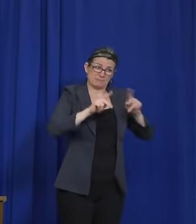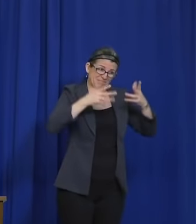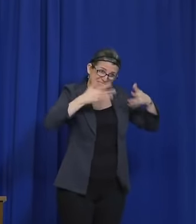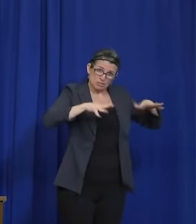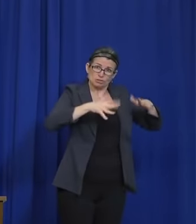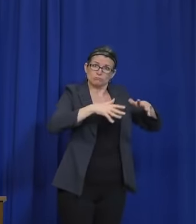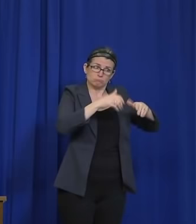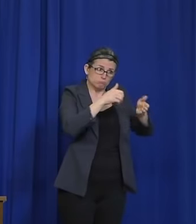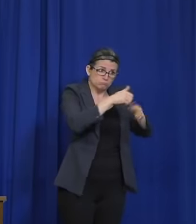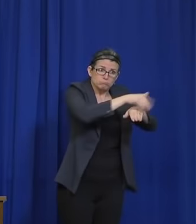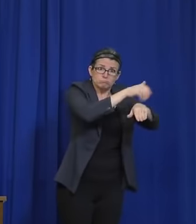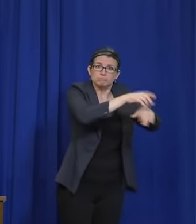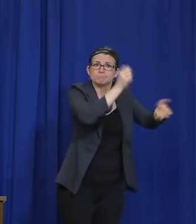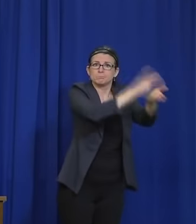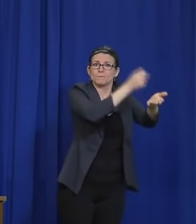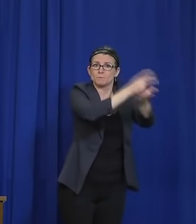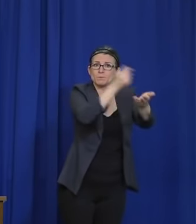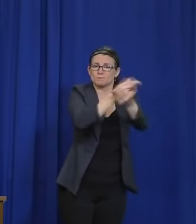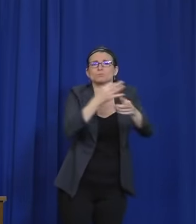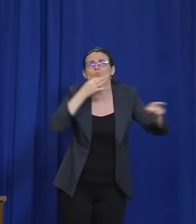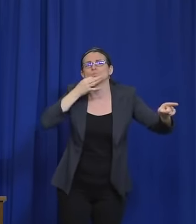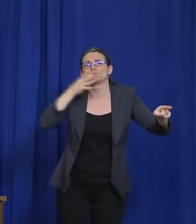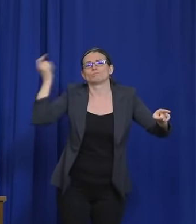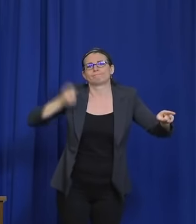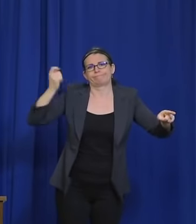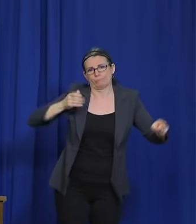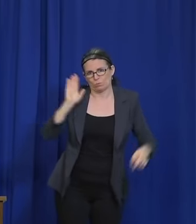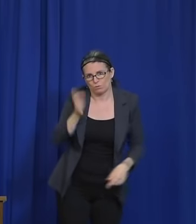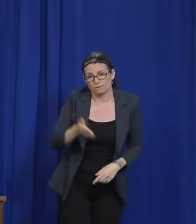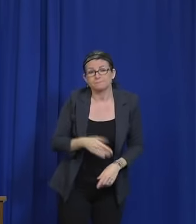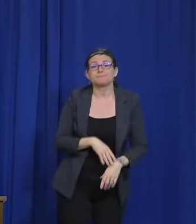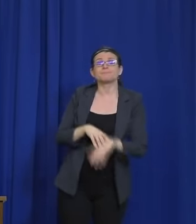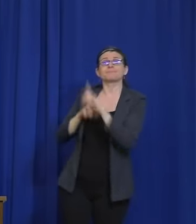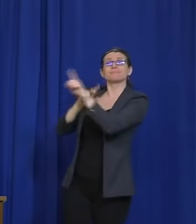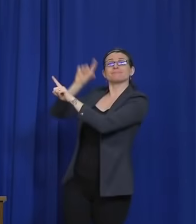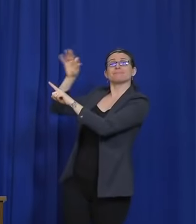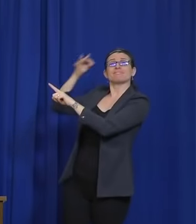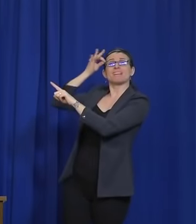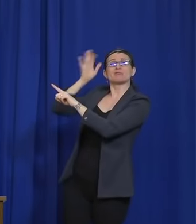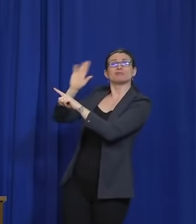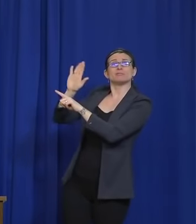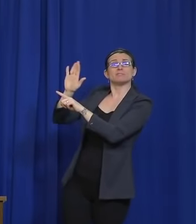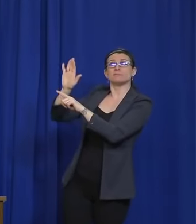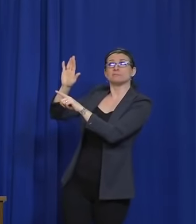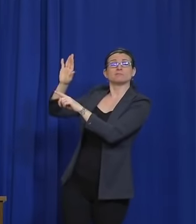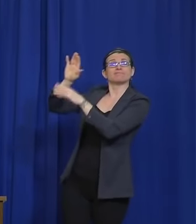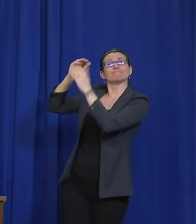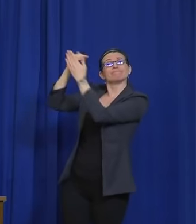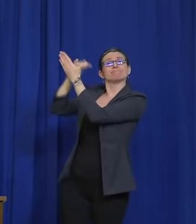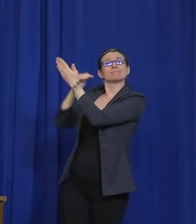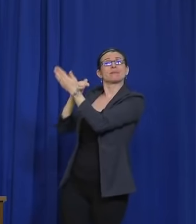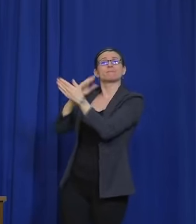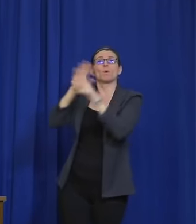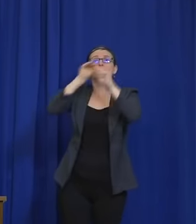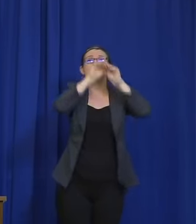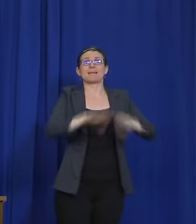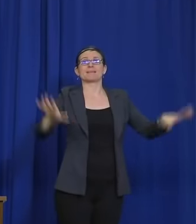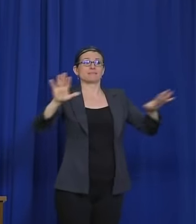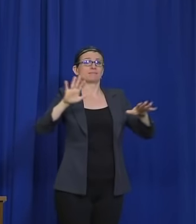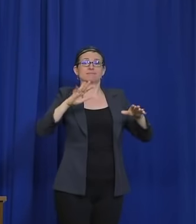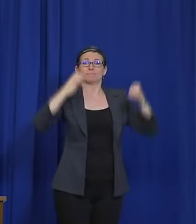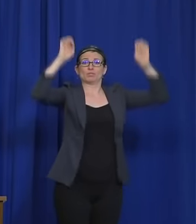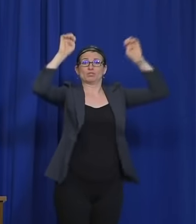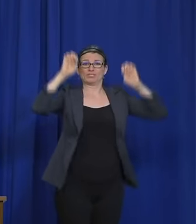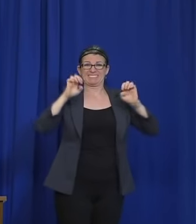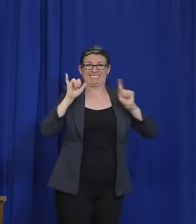the Pandemic Unemployment Assistance Program. Because it is intended for people who don't normally qualify